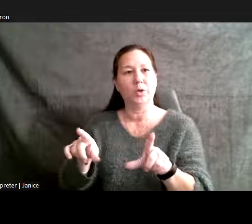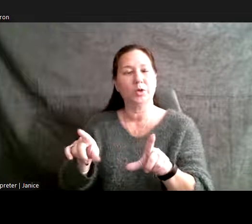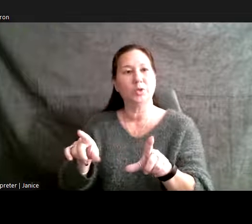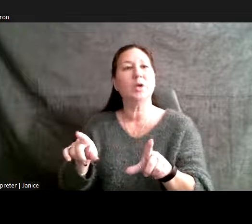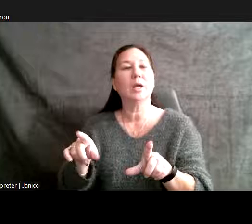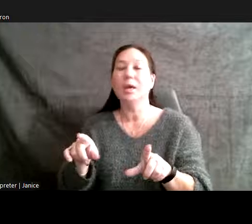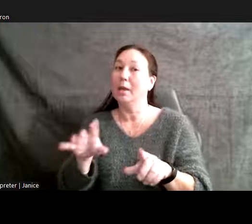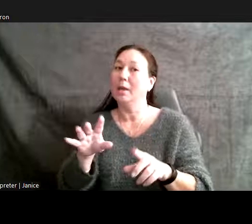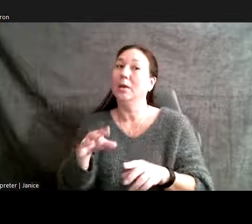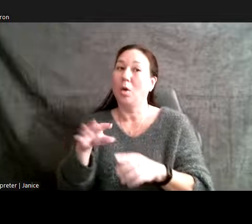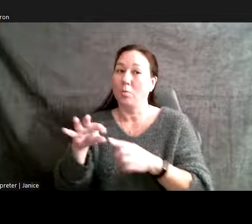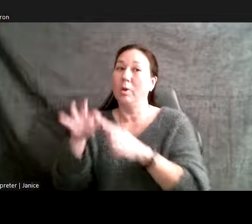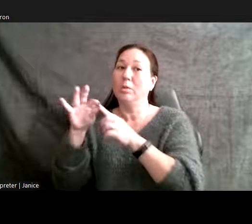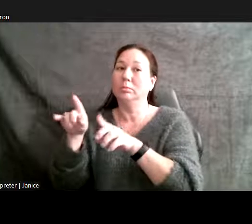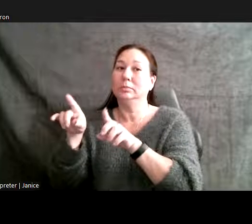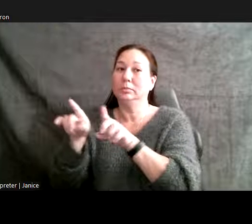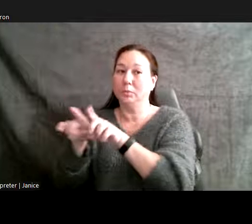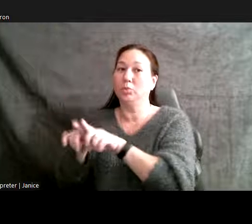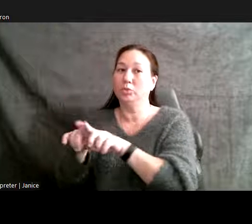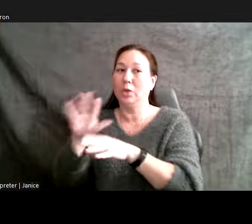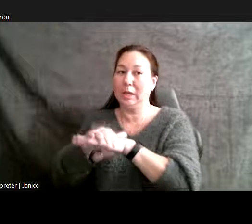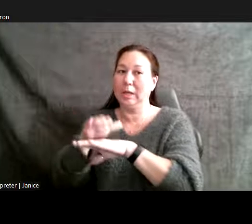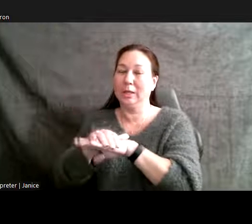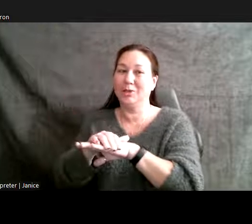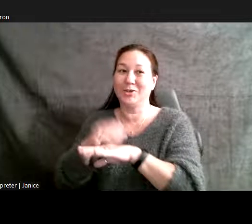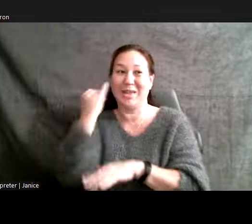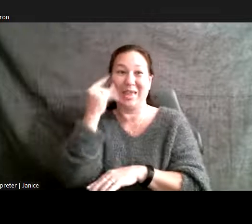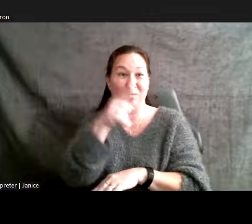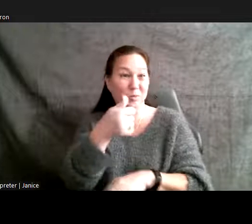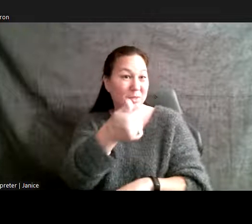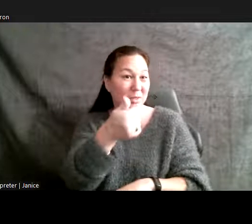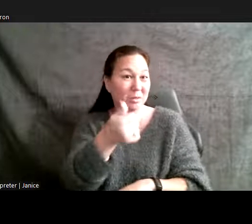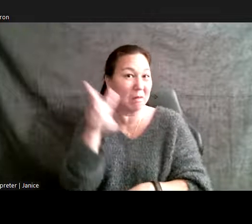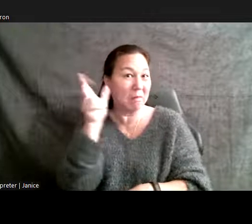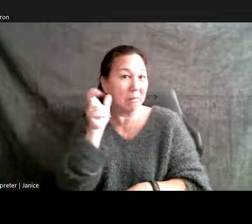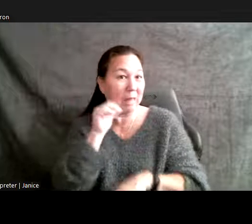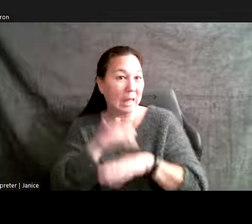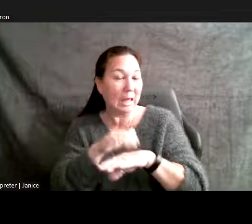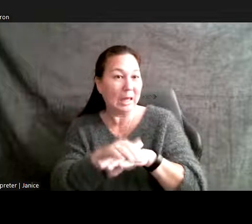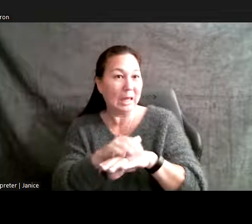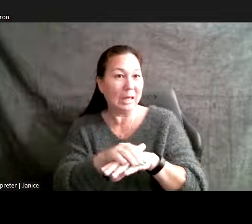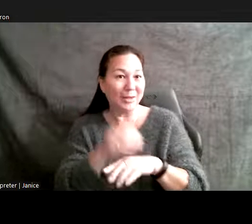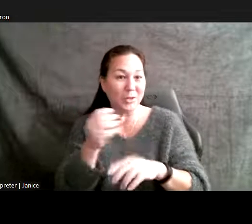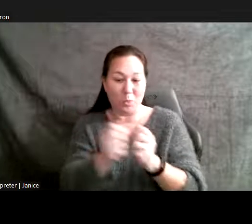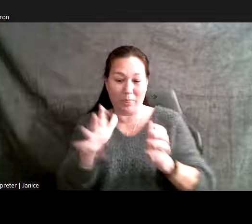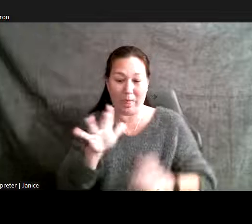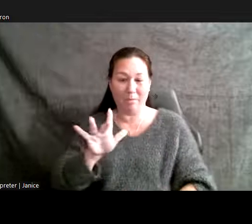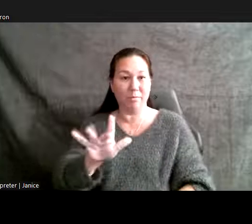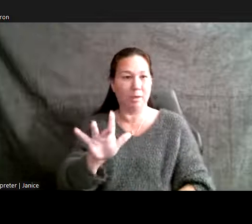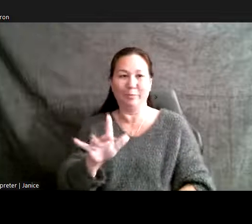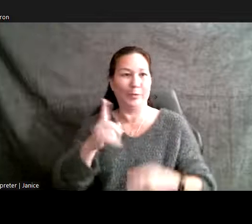English. Otherwise, English language viewers will not be able to hear interpreters when they address the council in